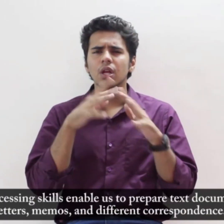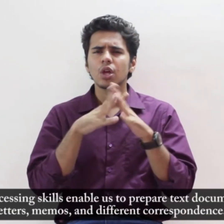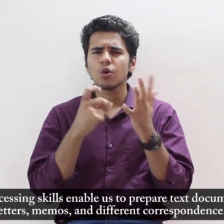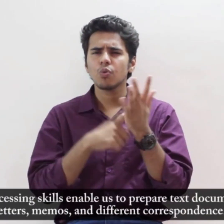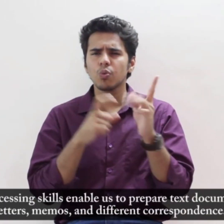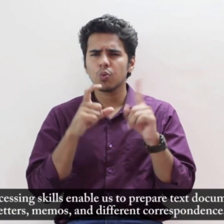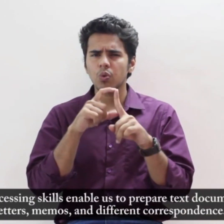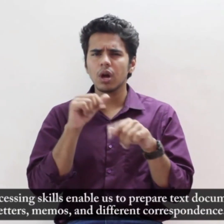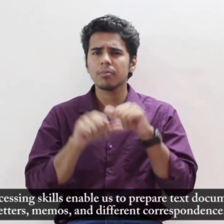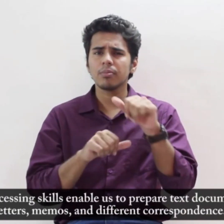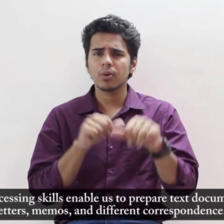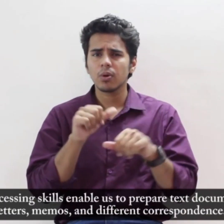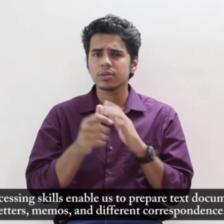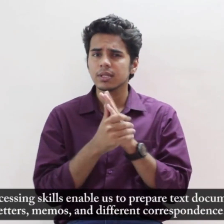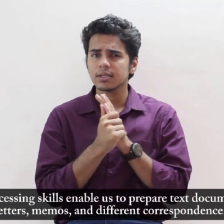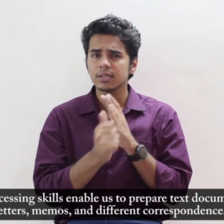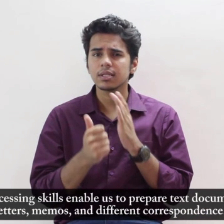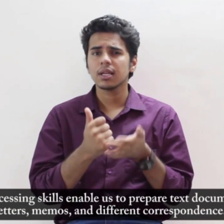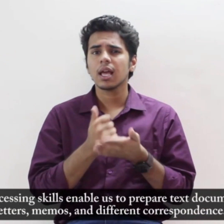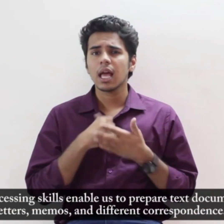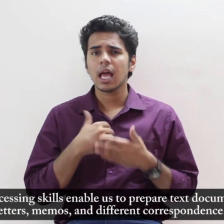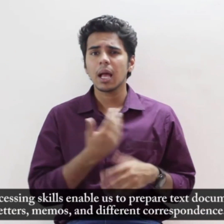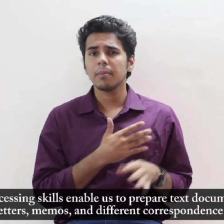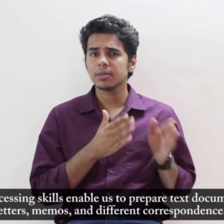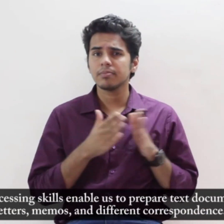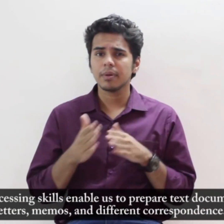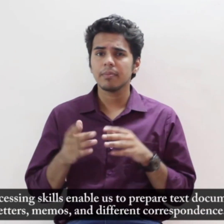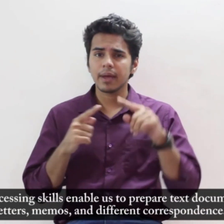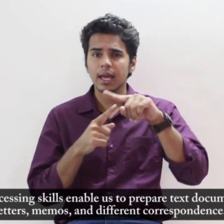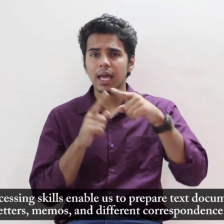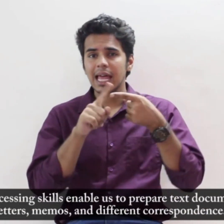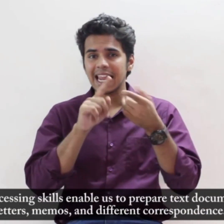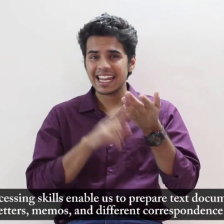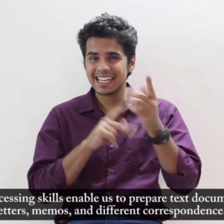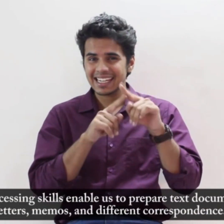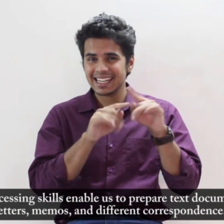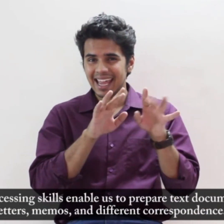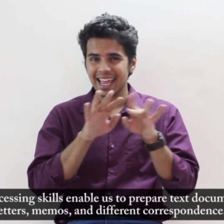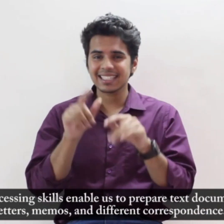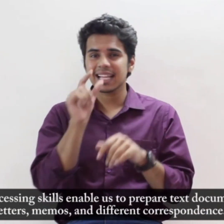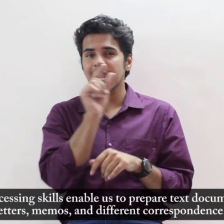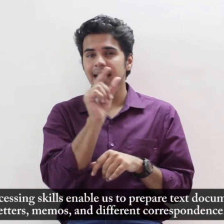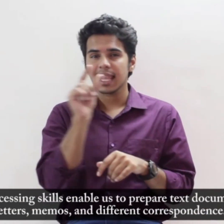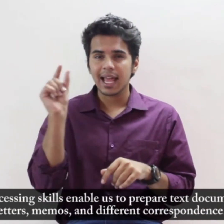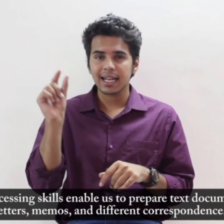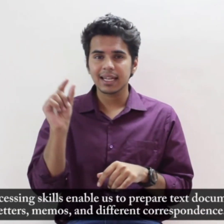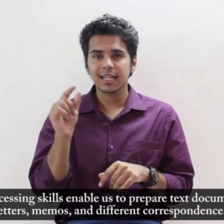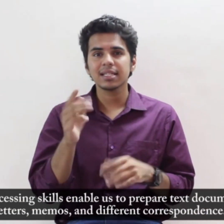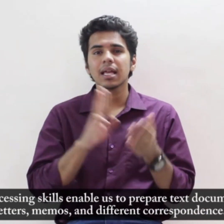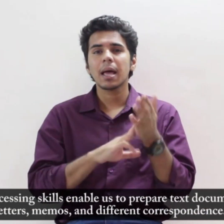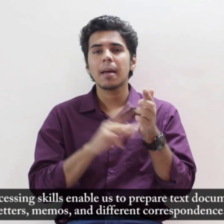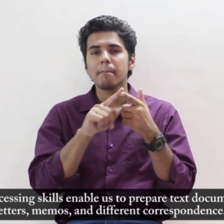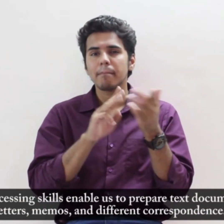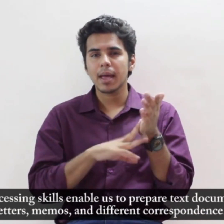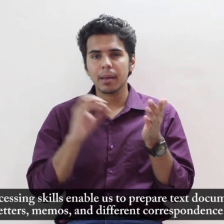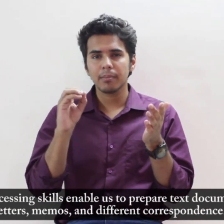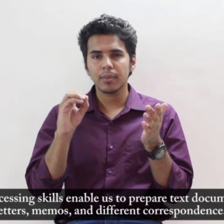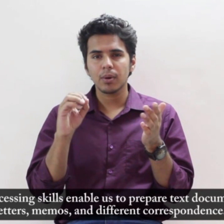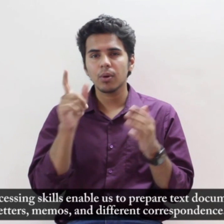Word processing skills enables us to prepare text documents like letters, memos, and different correspondence.